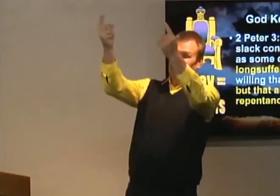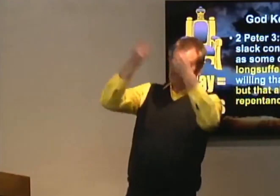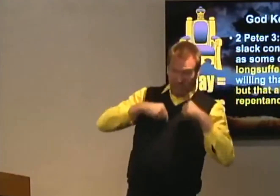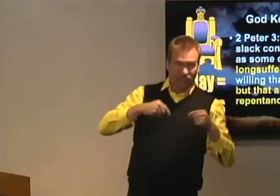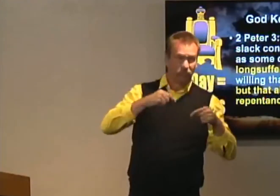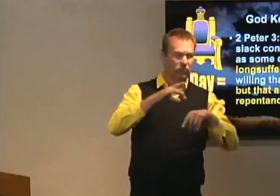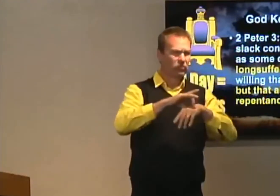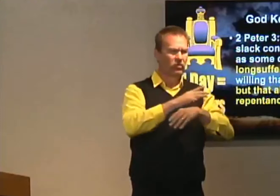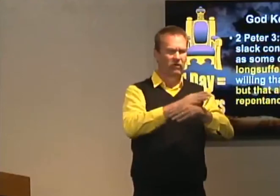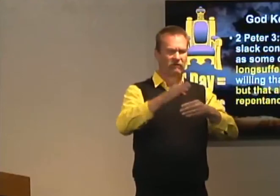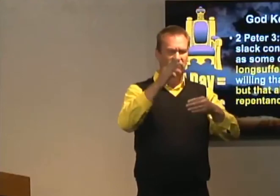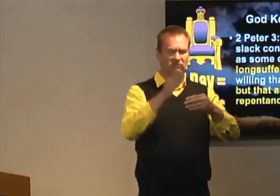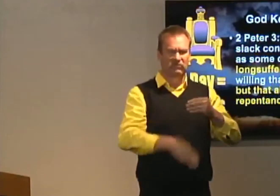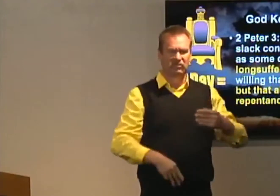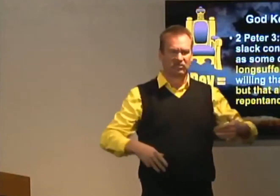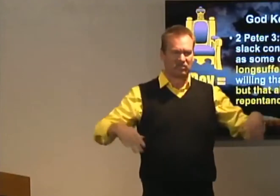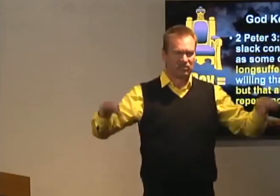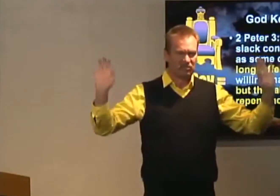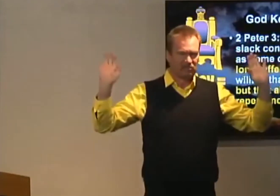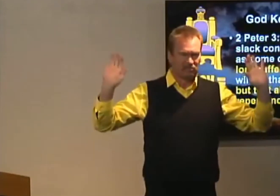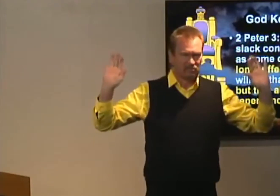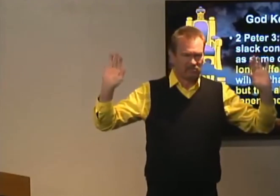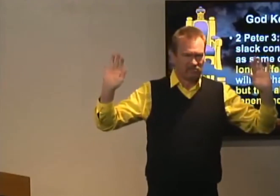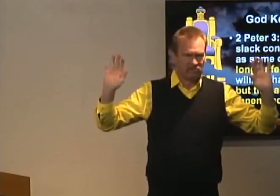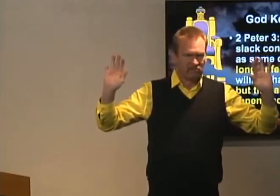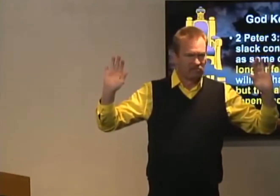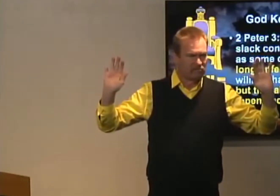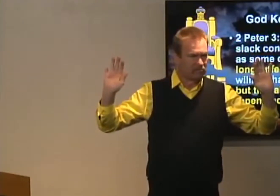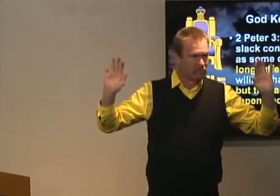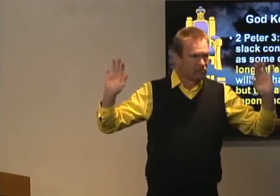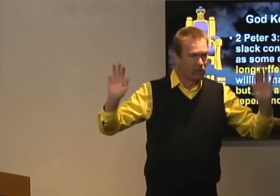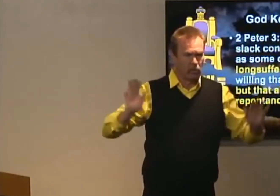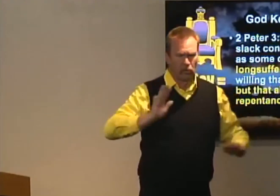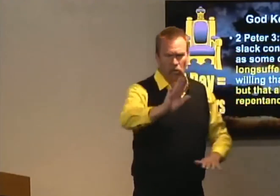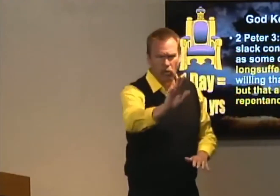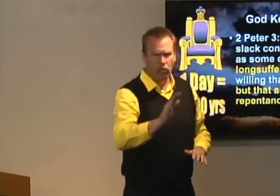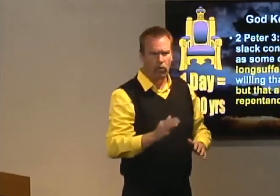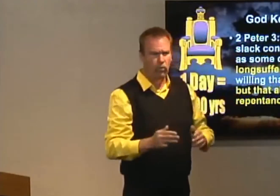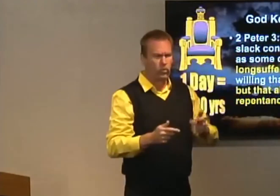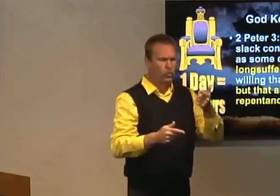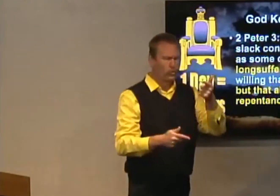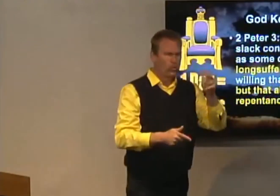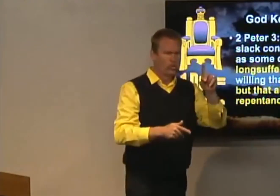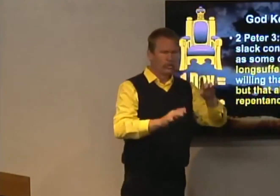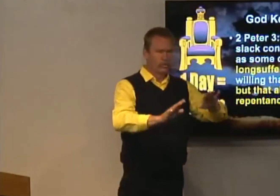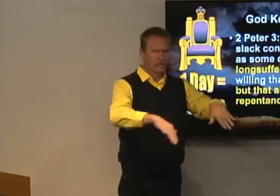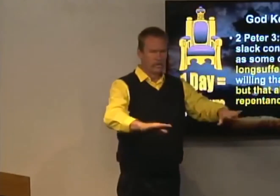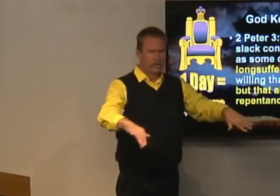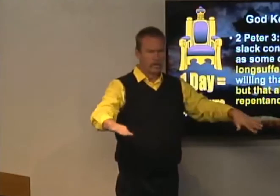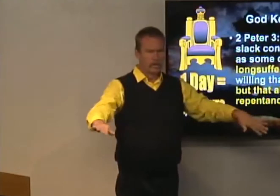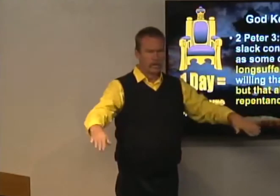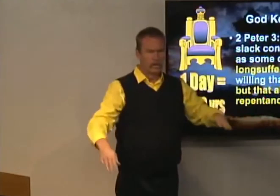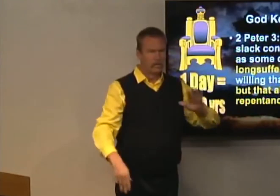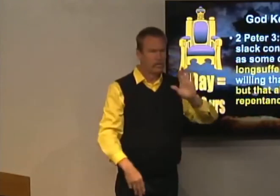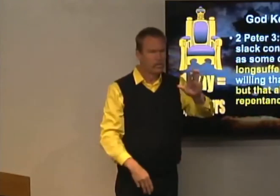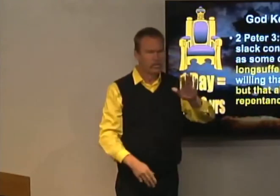Suppose Jesus had come to this earth, then the time for people to repent would be past. So think about